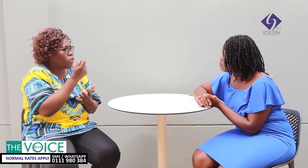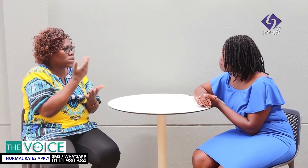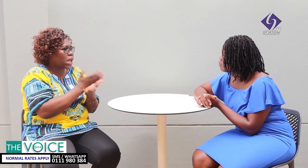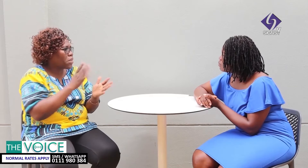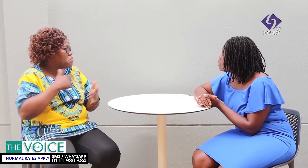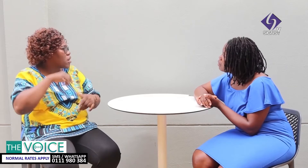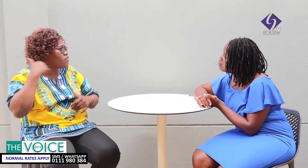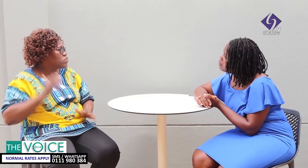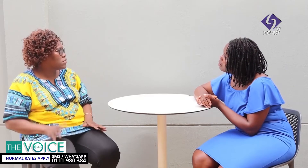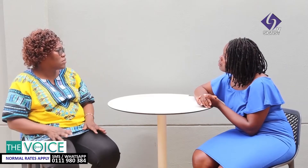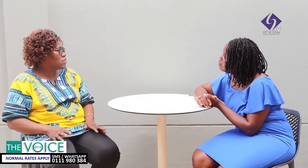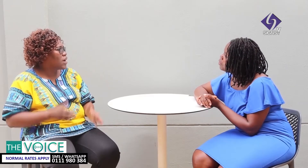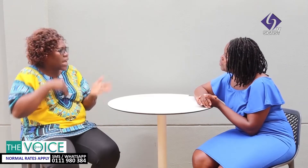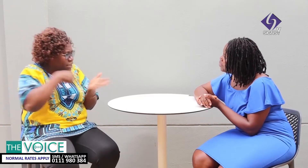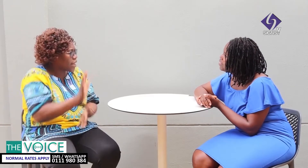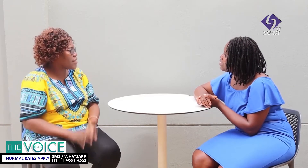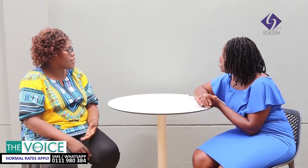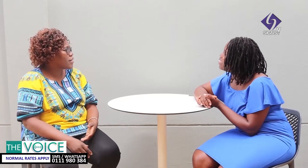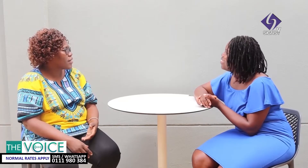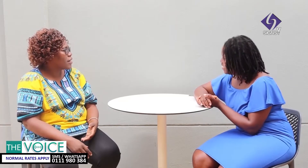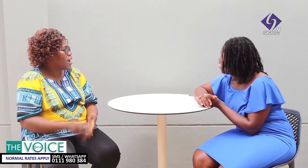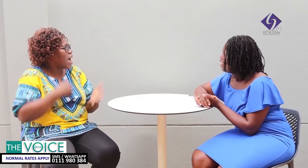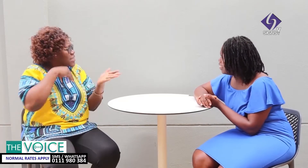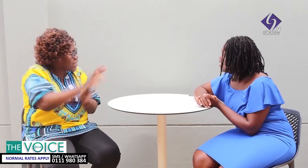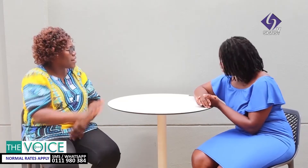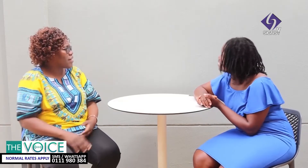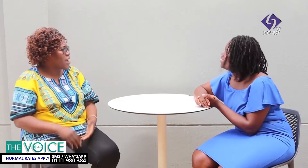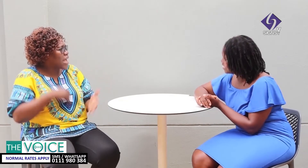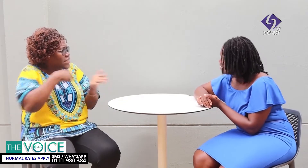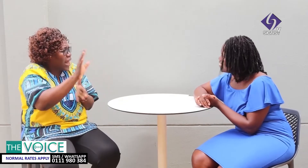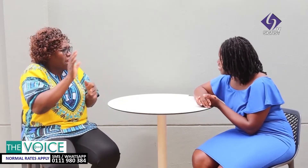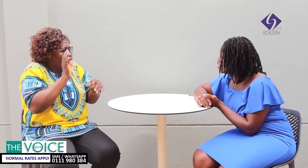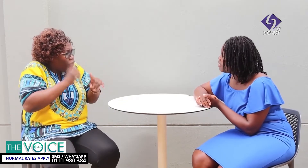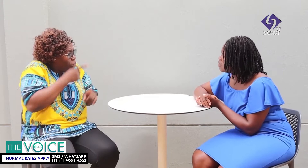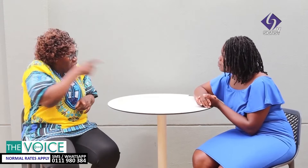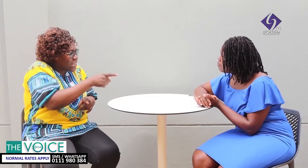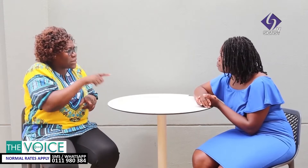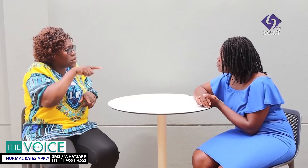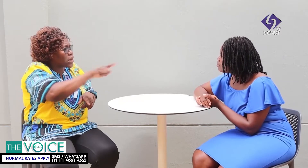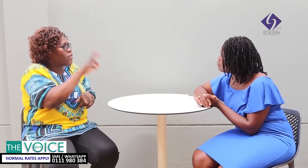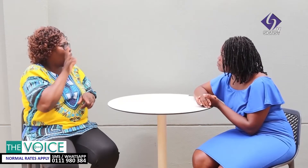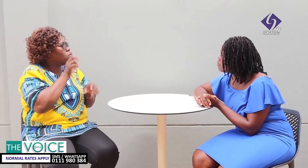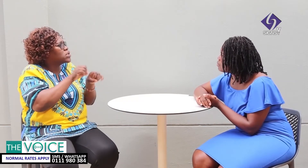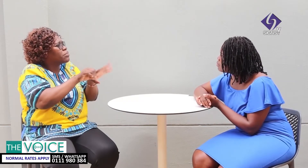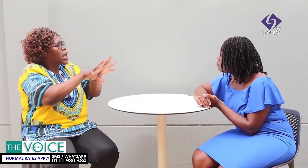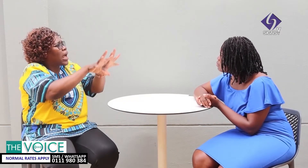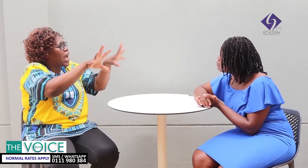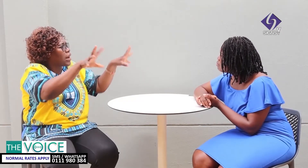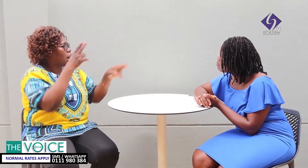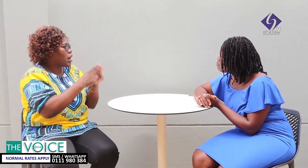to bring me down. I worked from down to make sure my life had to go on and continue as well as it